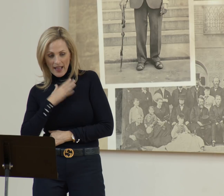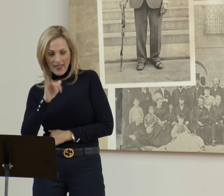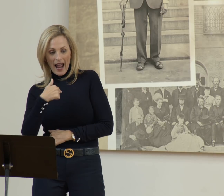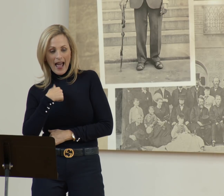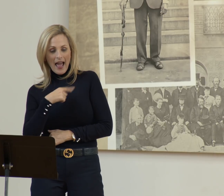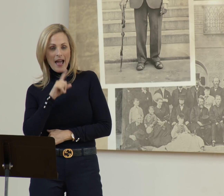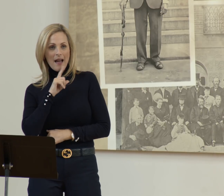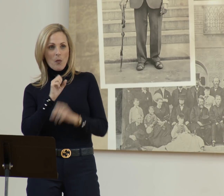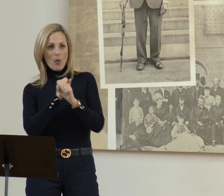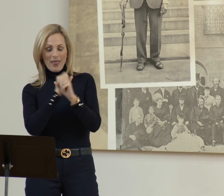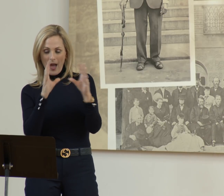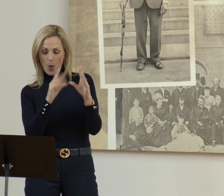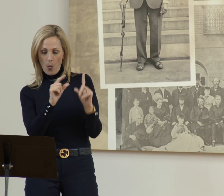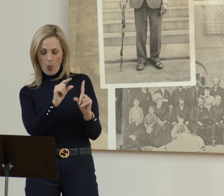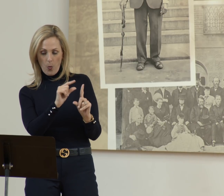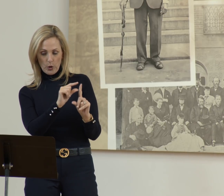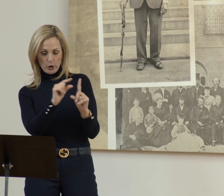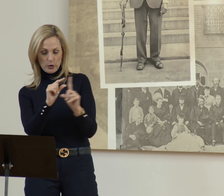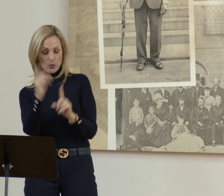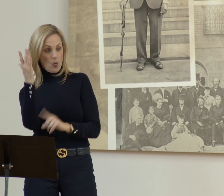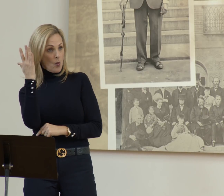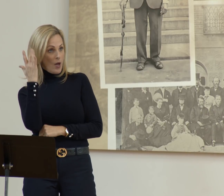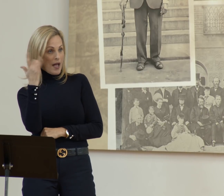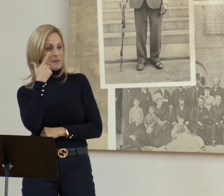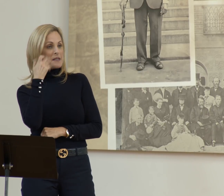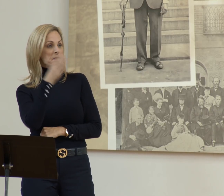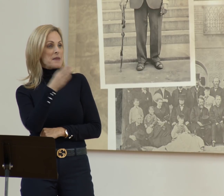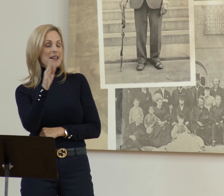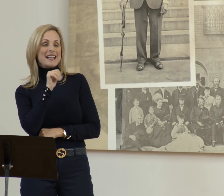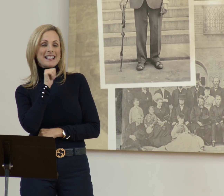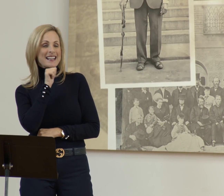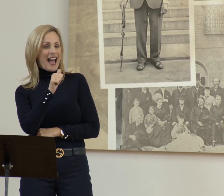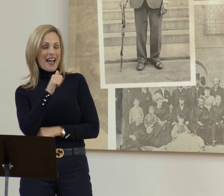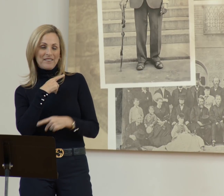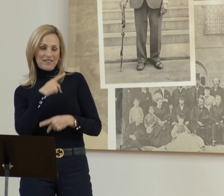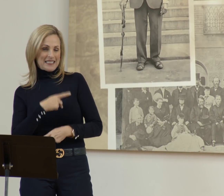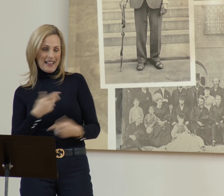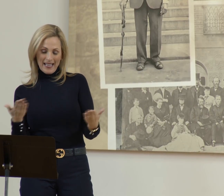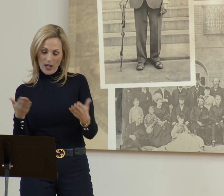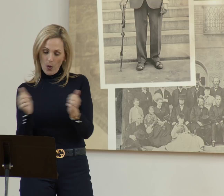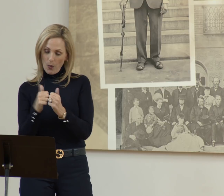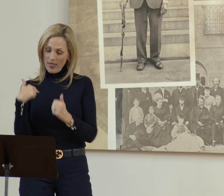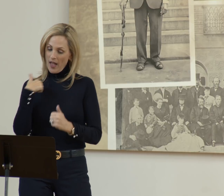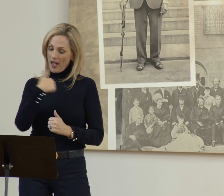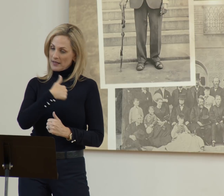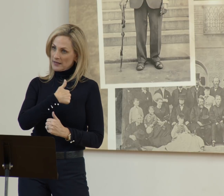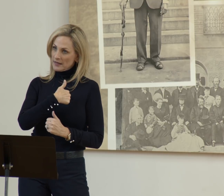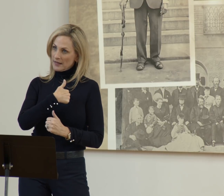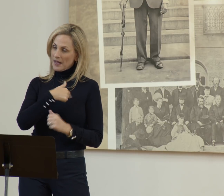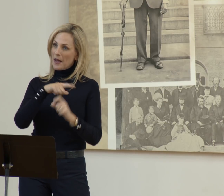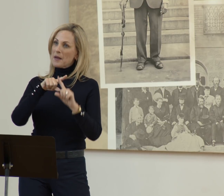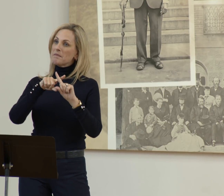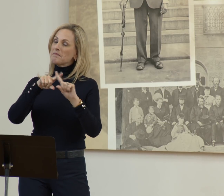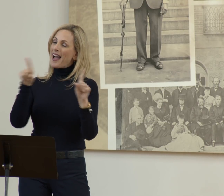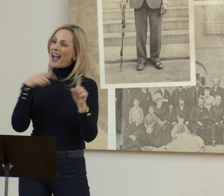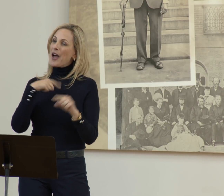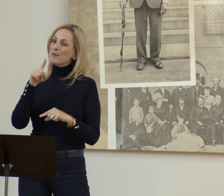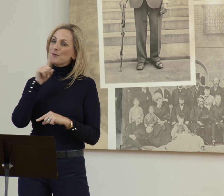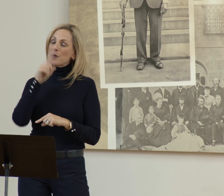At this moving moment, I am feeling that I am truly at a loss for words. It's because Bernard Bragg is not physically here